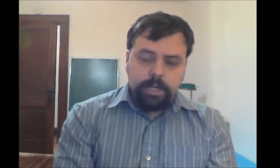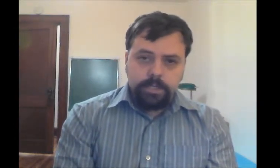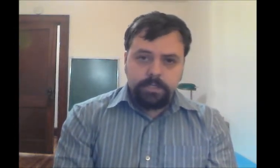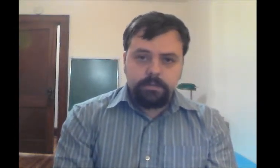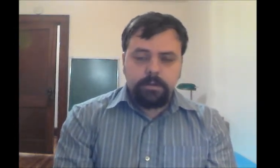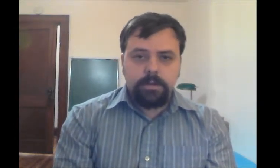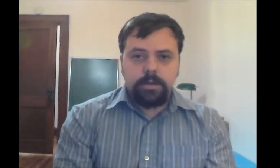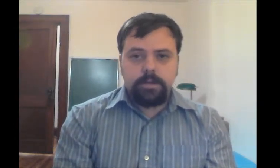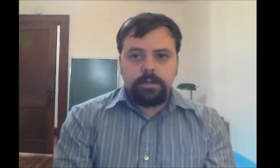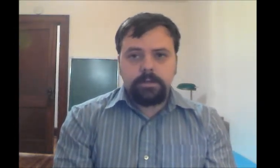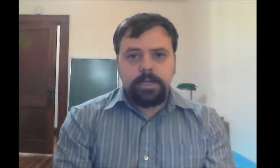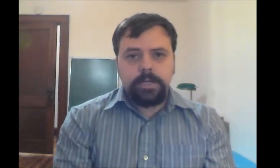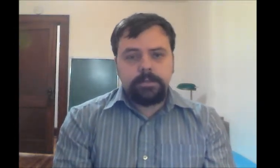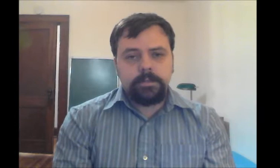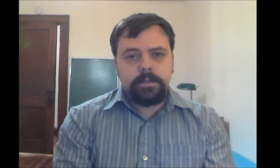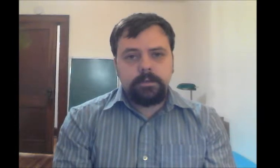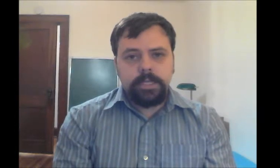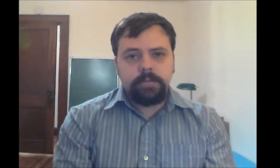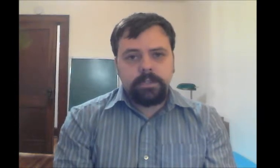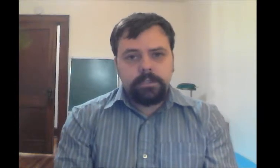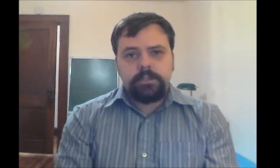case, and we give conditions